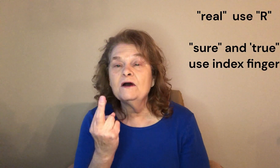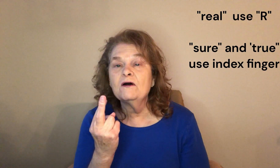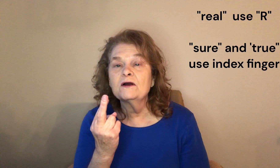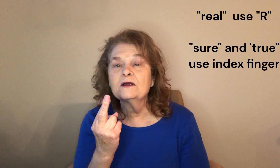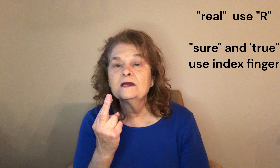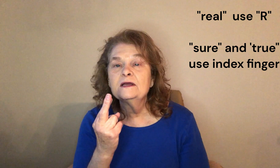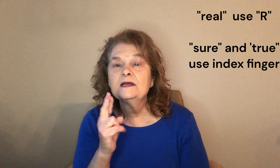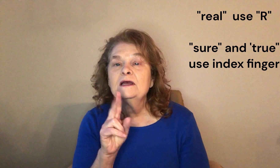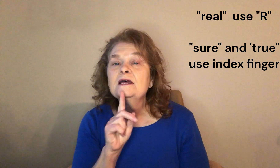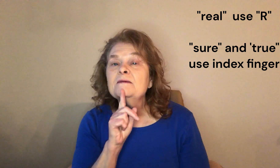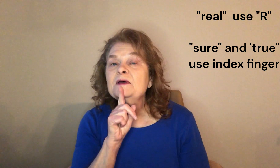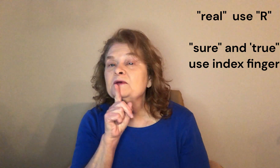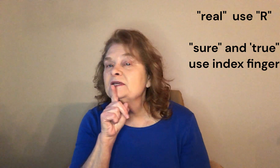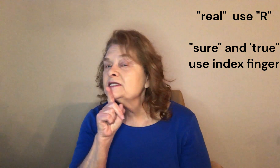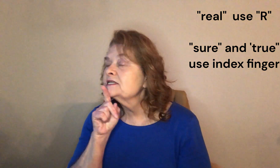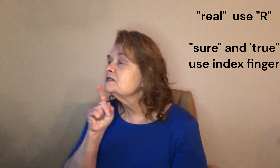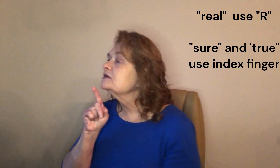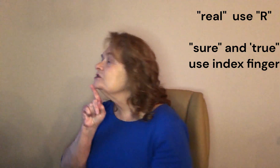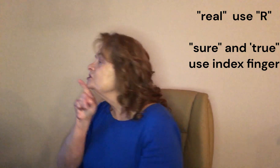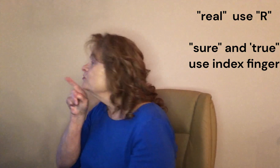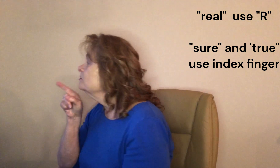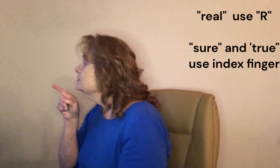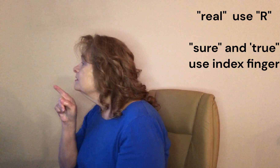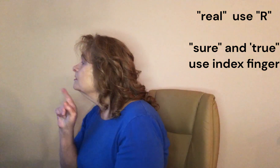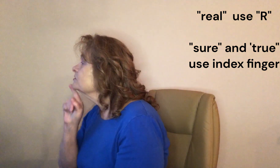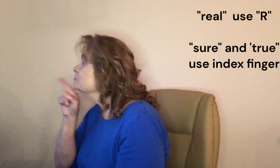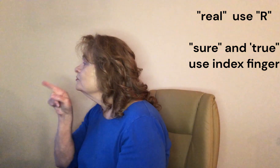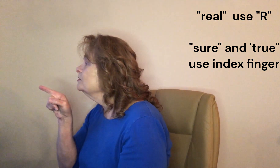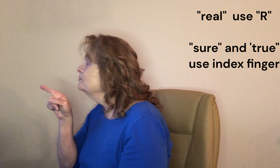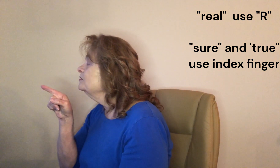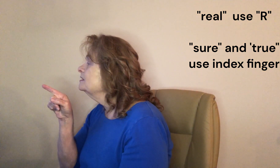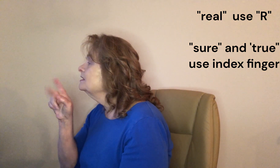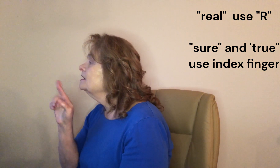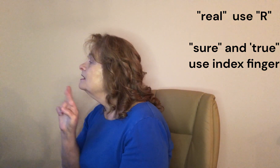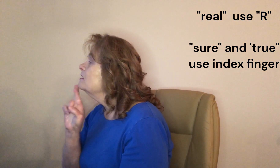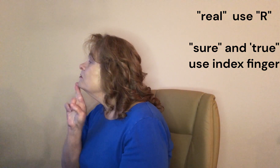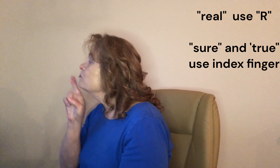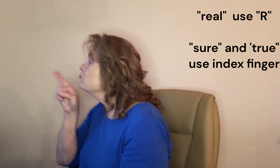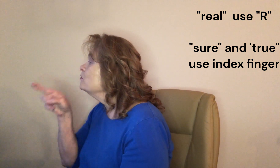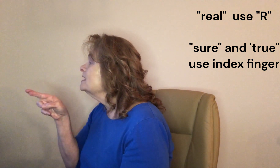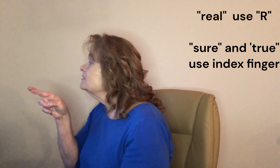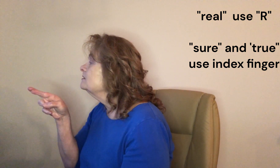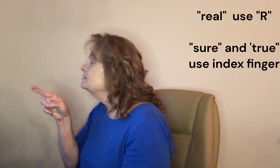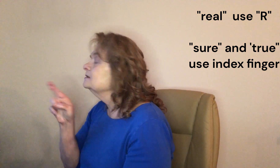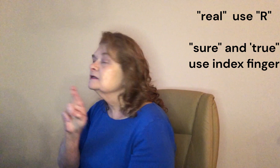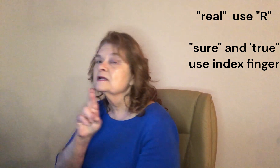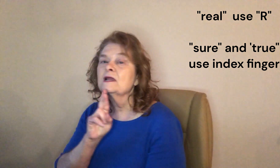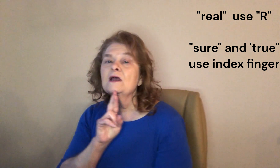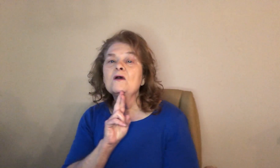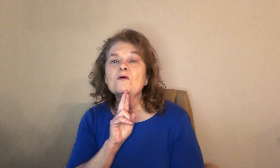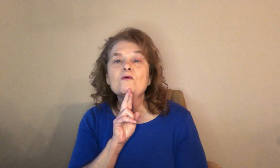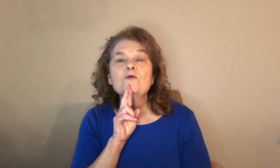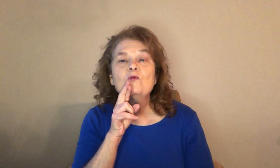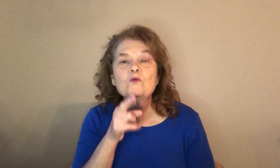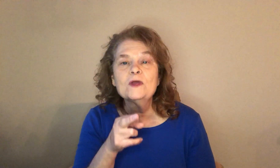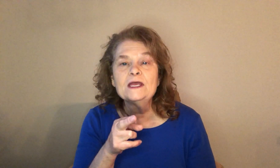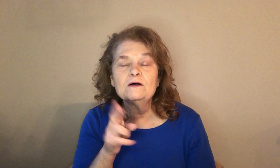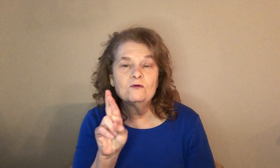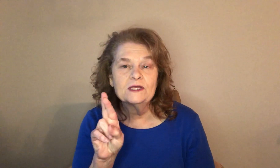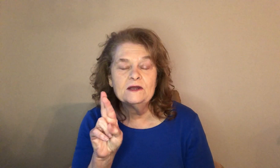R. Remember, this is sure or true. Real. Real, with an